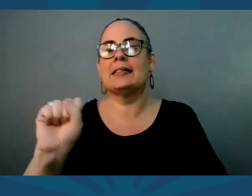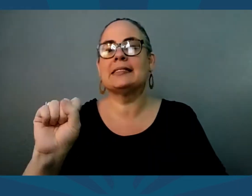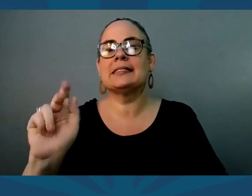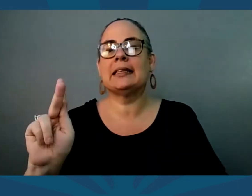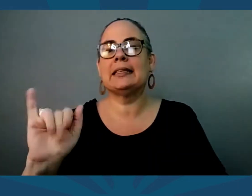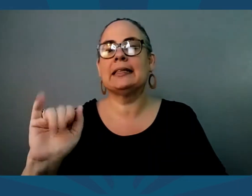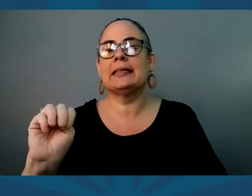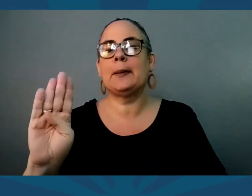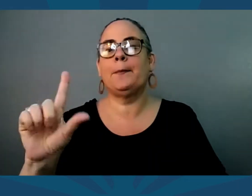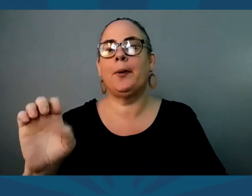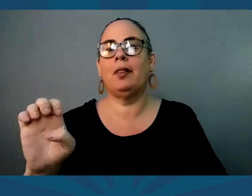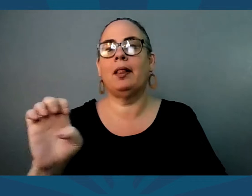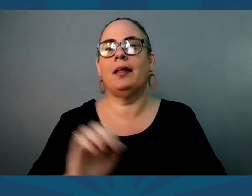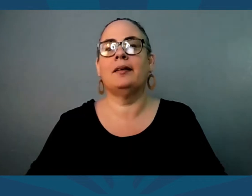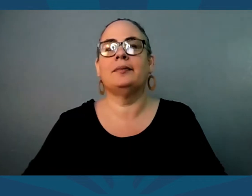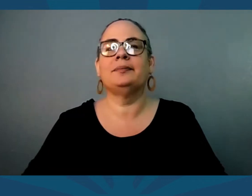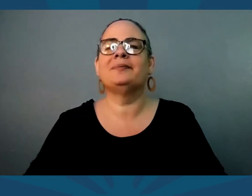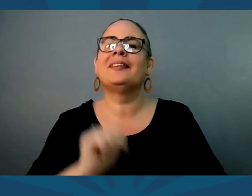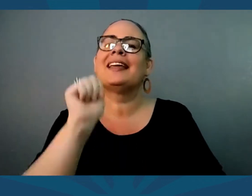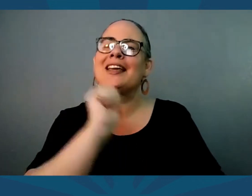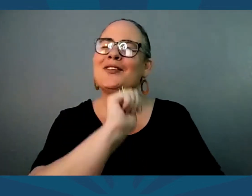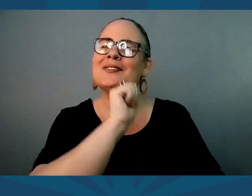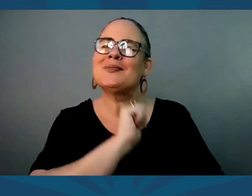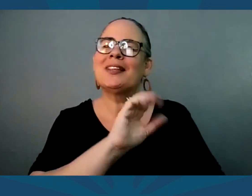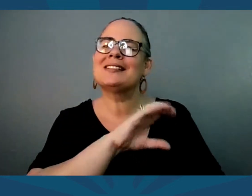Mark S. Kimball.